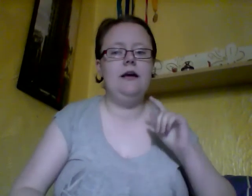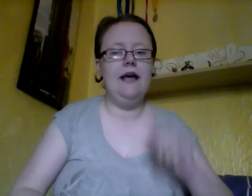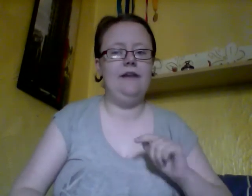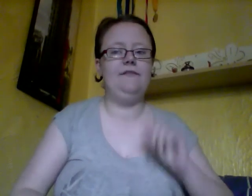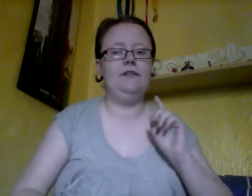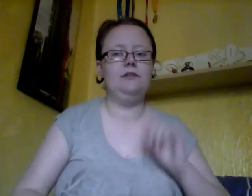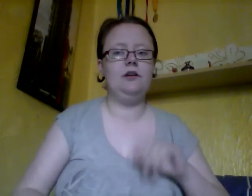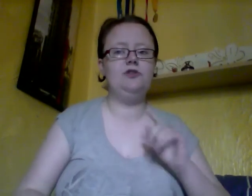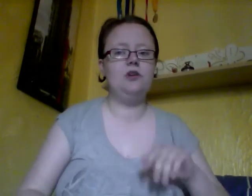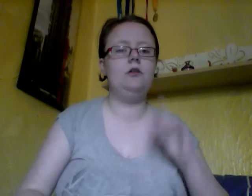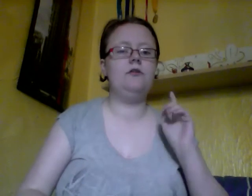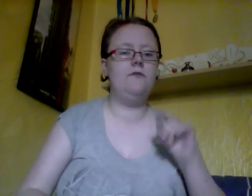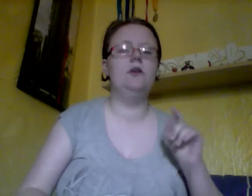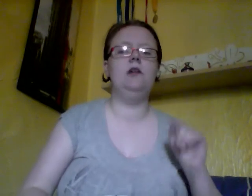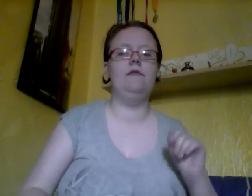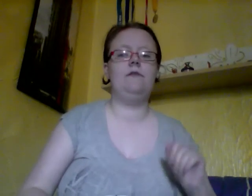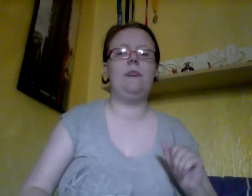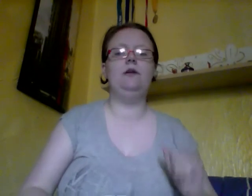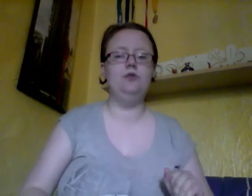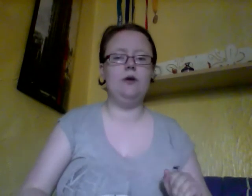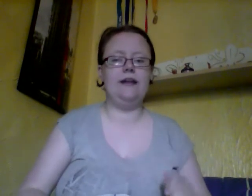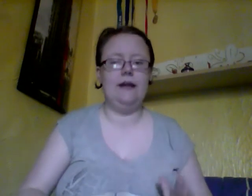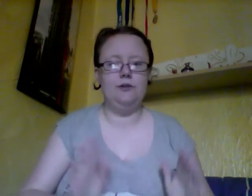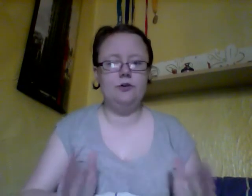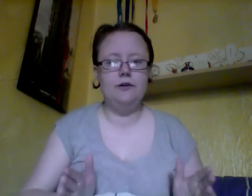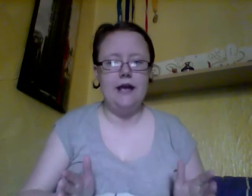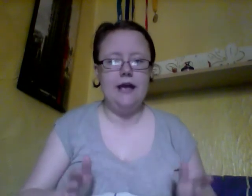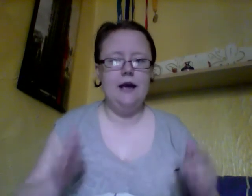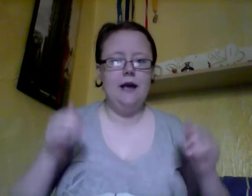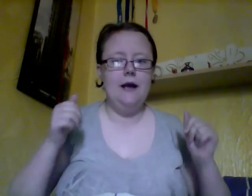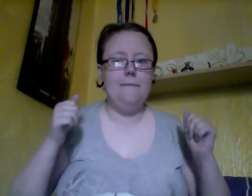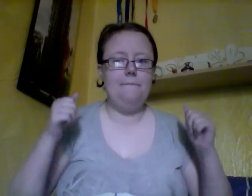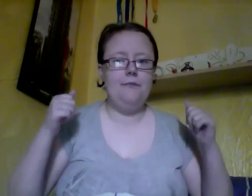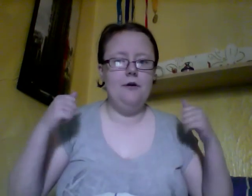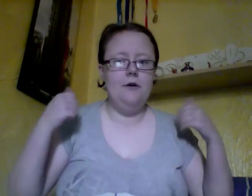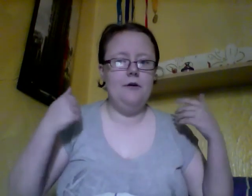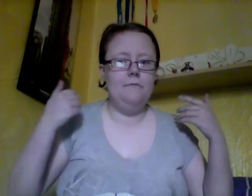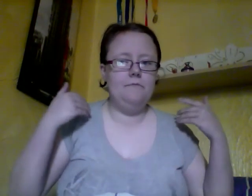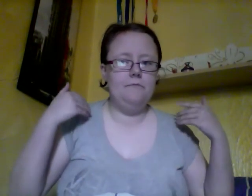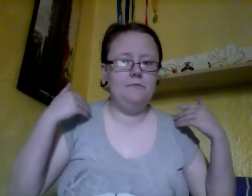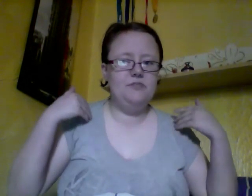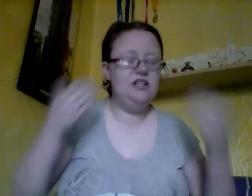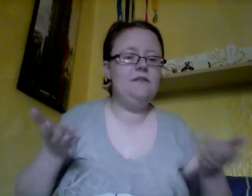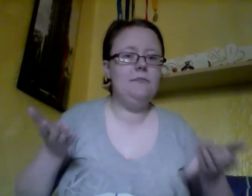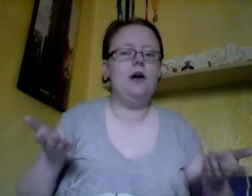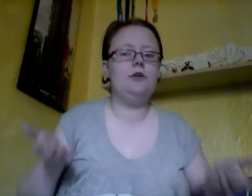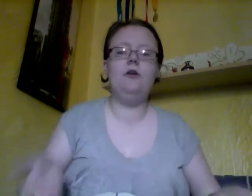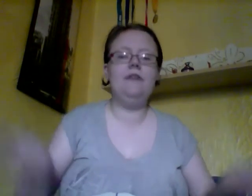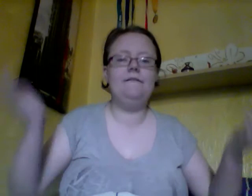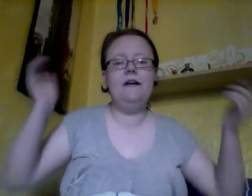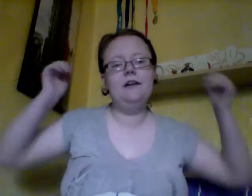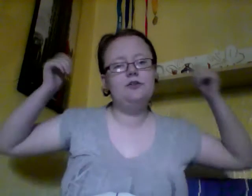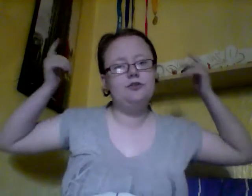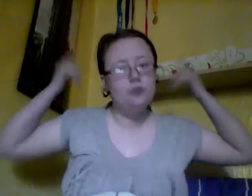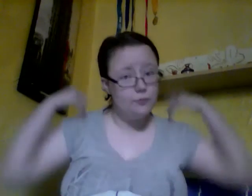F. Does Sherlock fall in love? No, again, not yet. But Stephen and Mark are not yet finished, so we